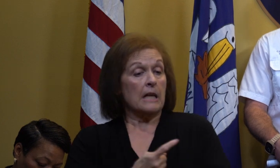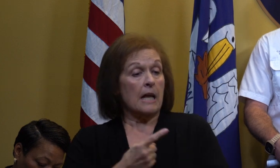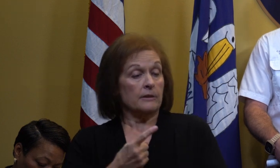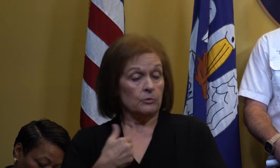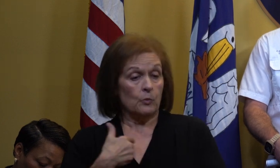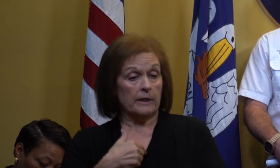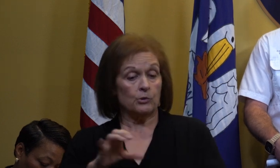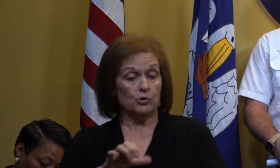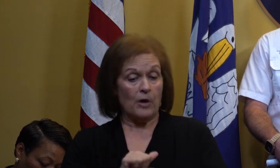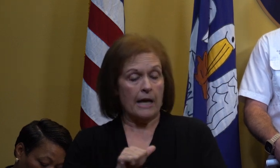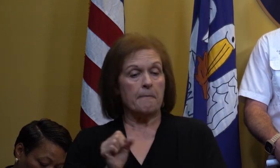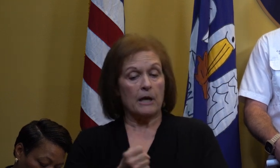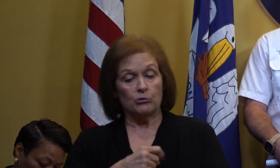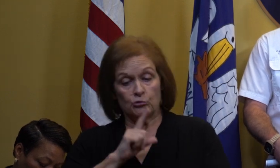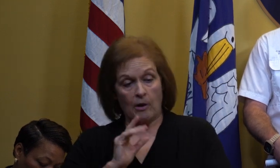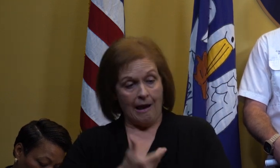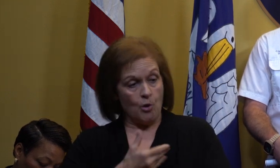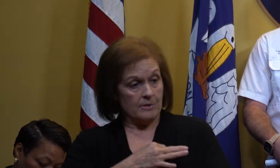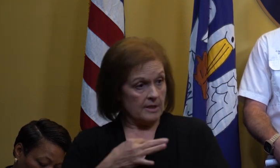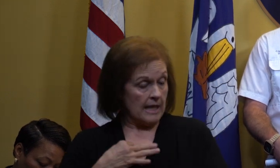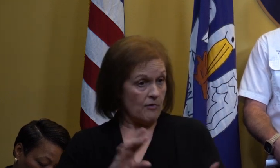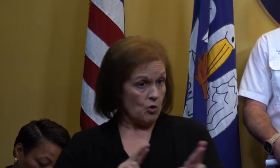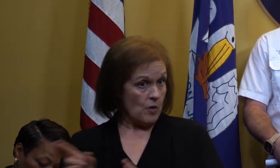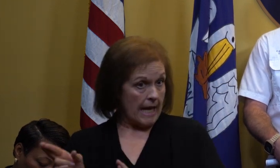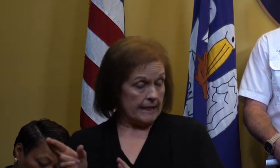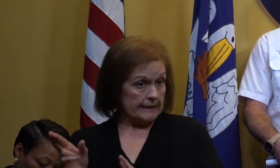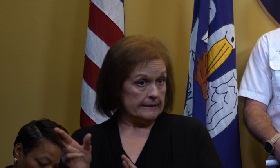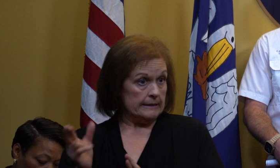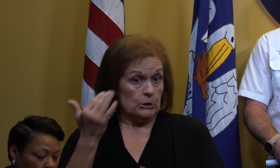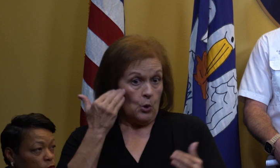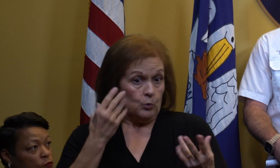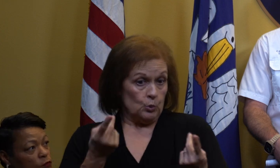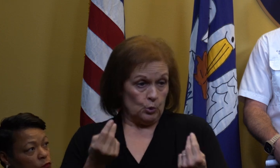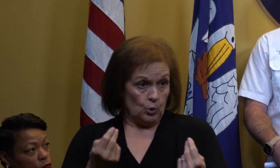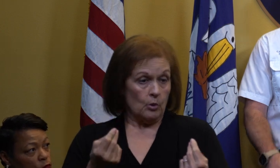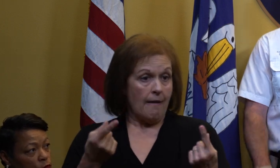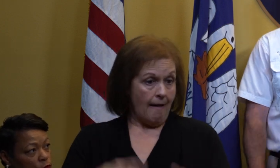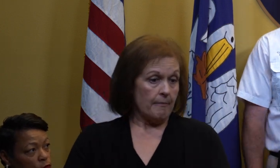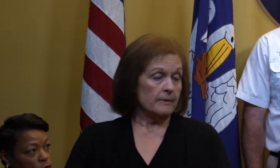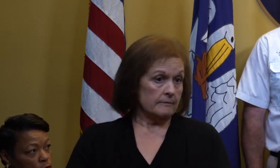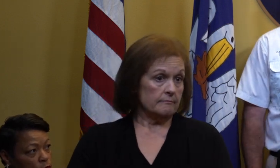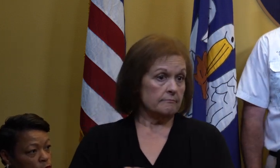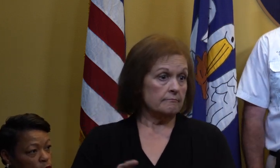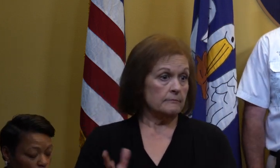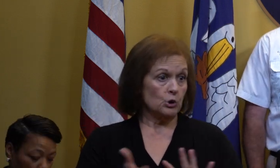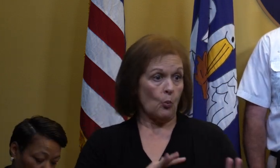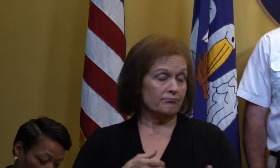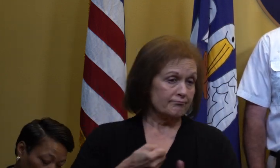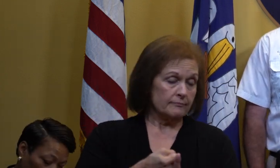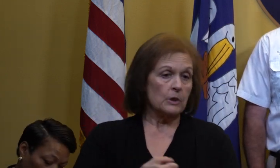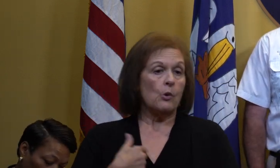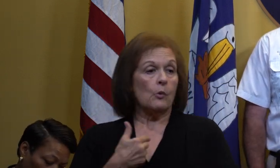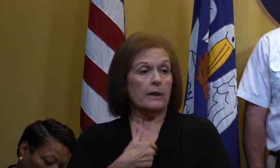week ensures that our staff is confident and ready to perform in the unfortunate event of a dangerous storm. So we will be prepared